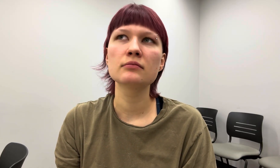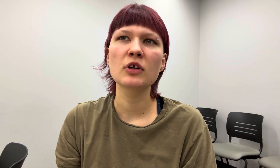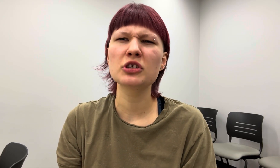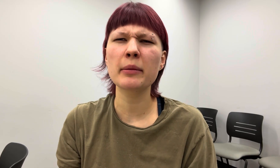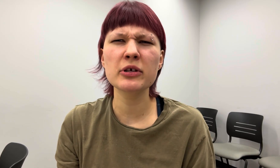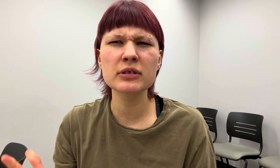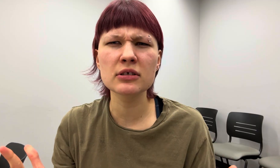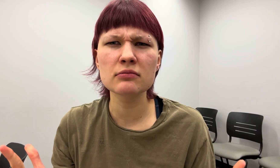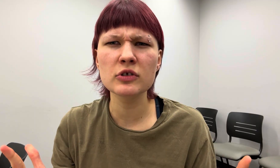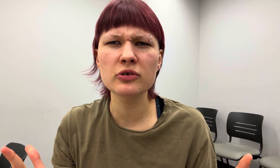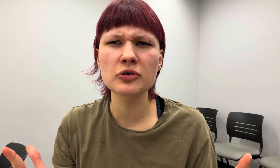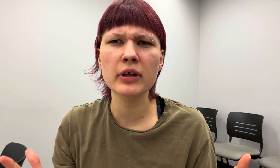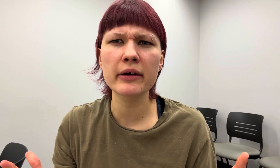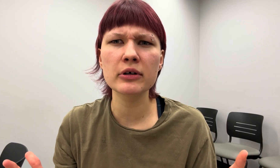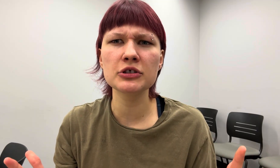should I be using neutral language?